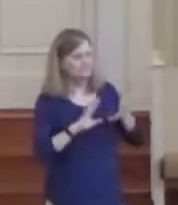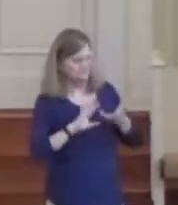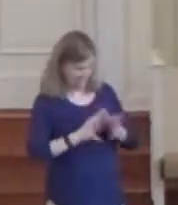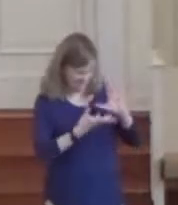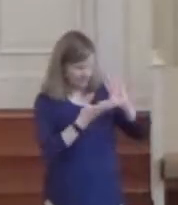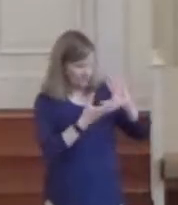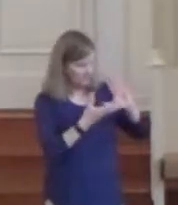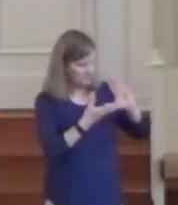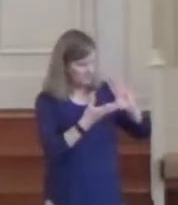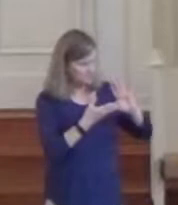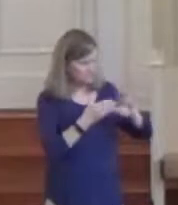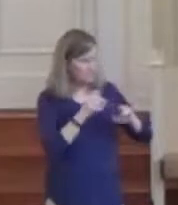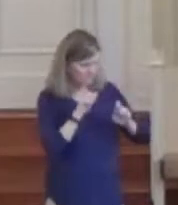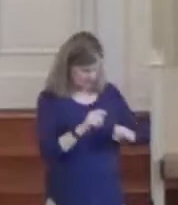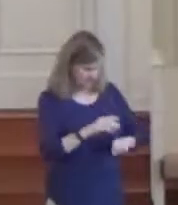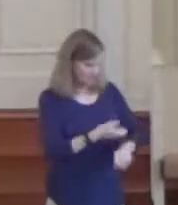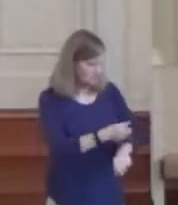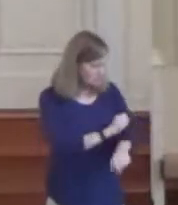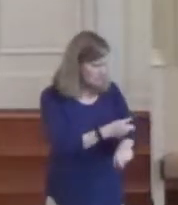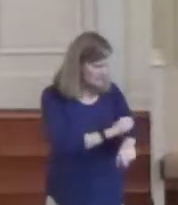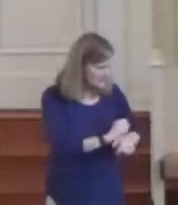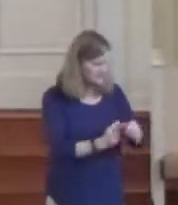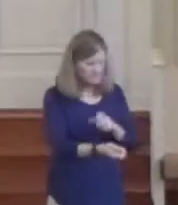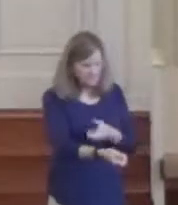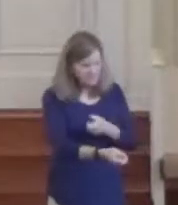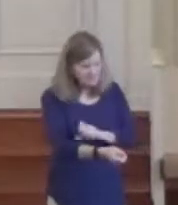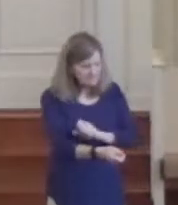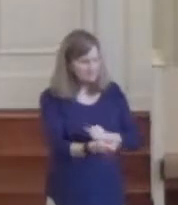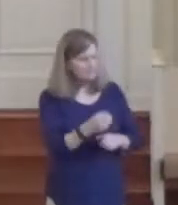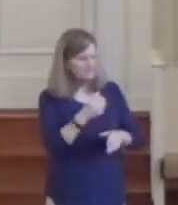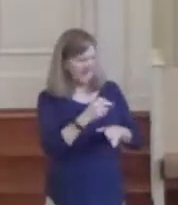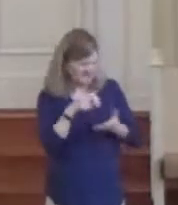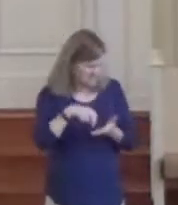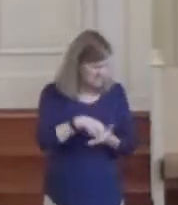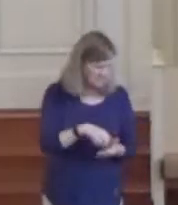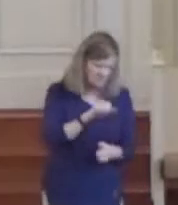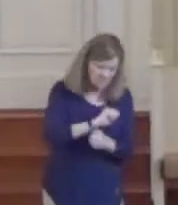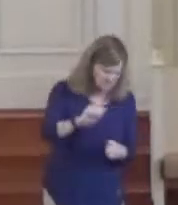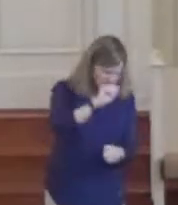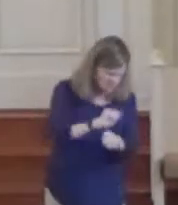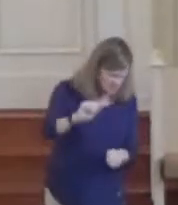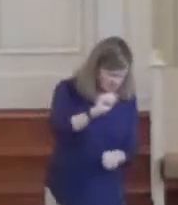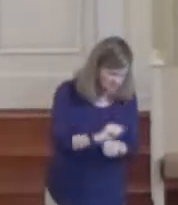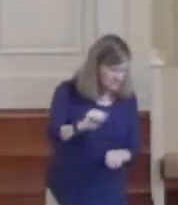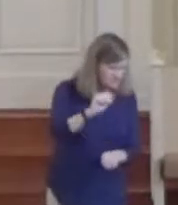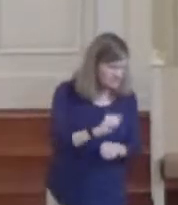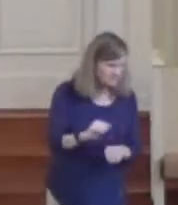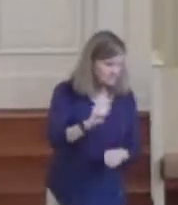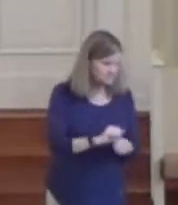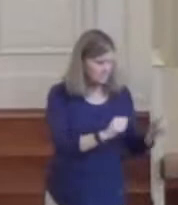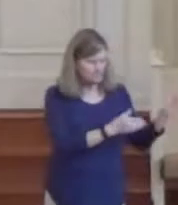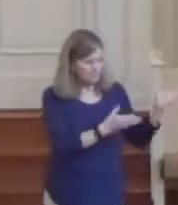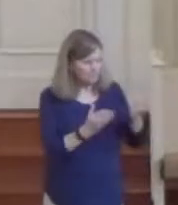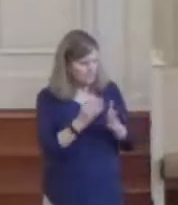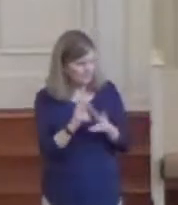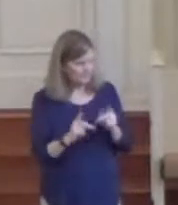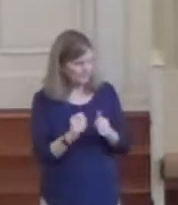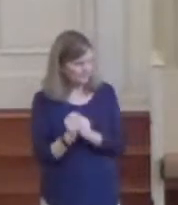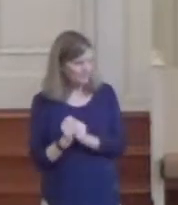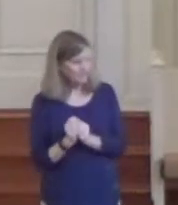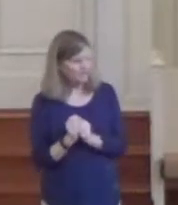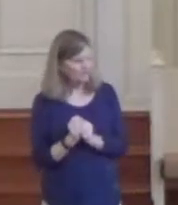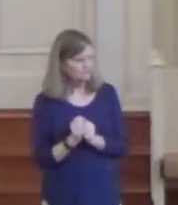to go and to roll up our sleeves and to get knee deep in all of the muck and mire, to do the hard labor to bring people